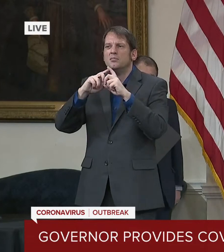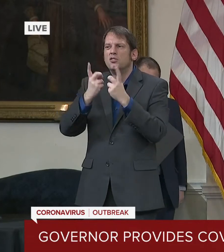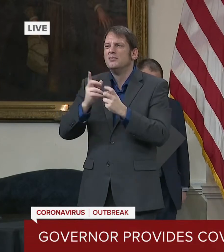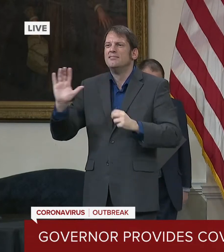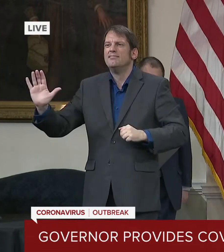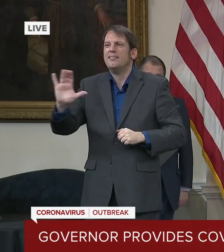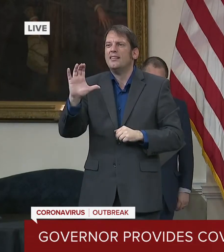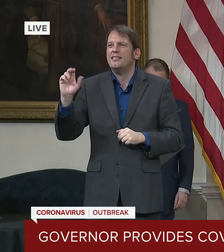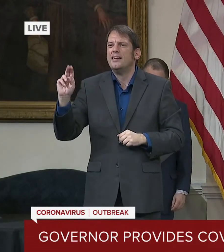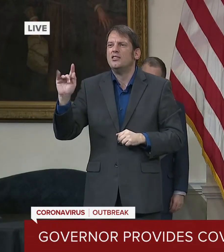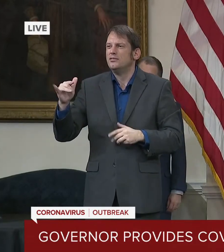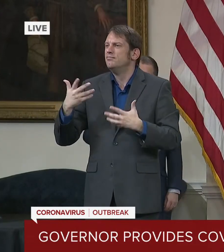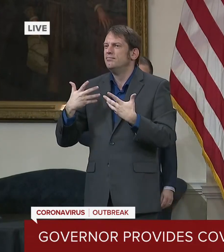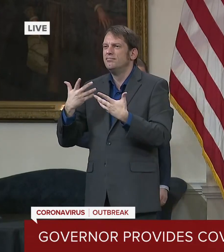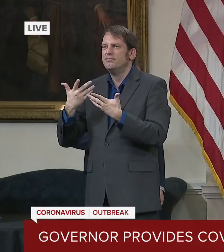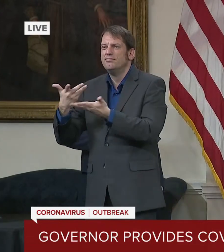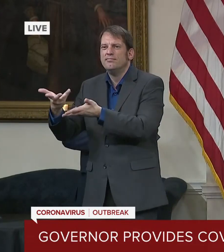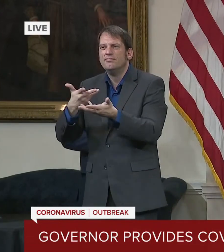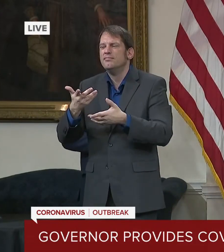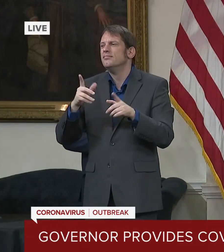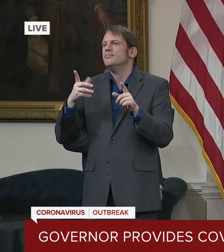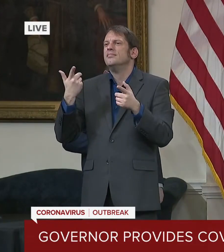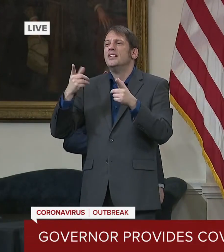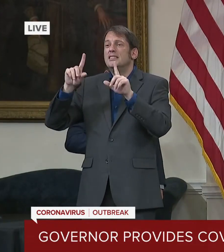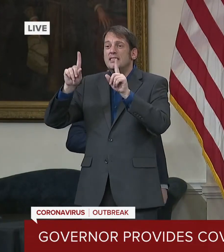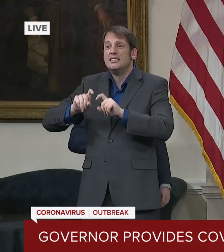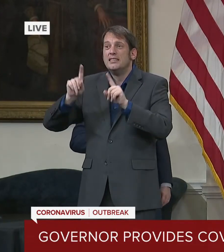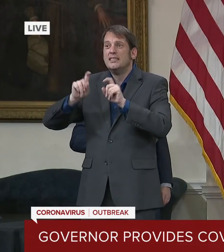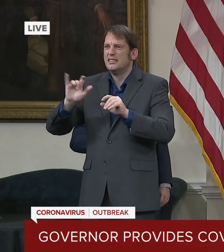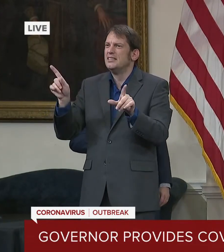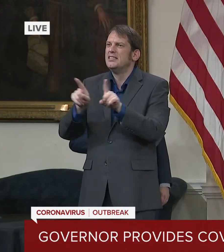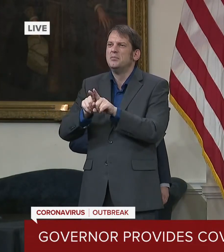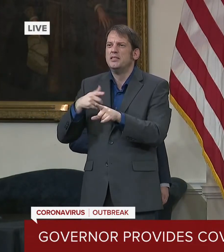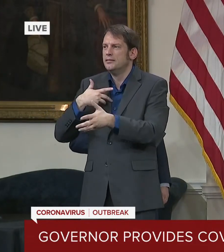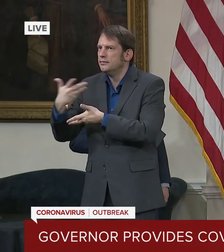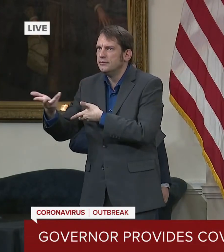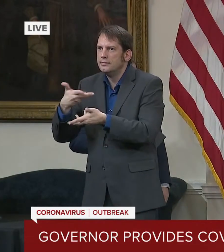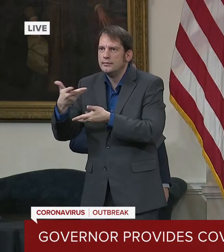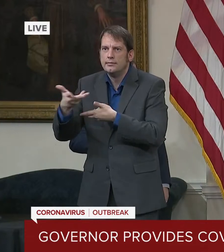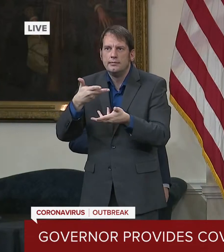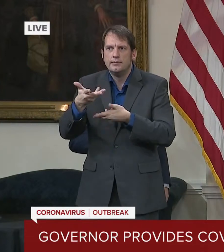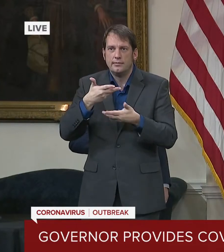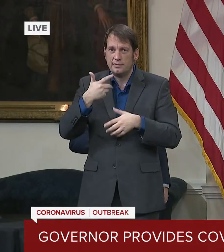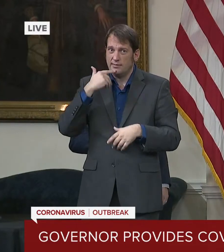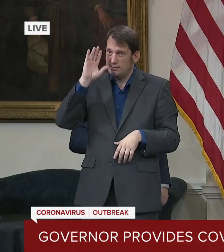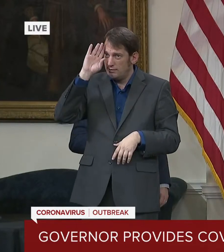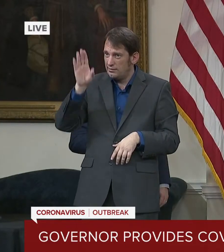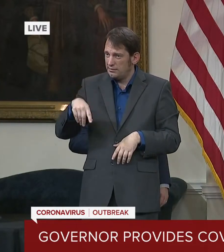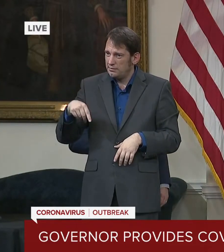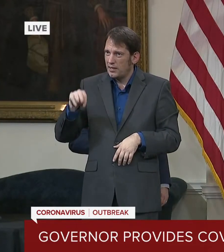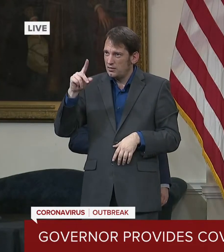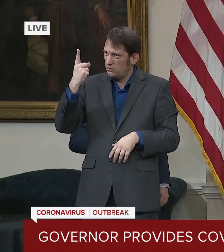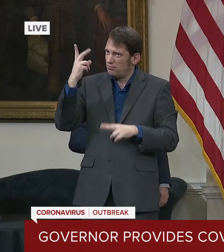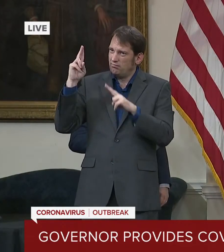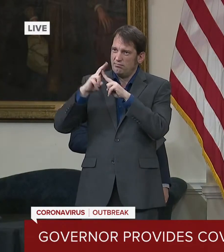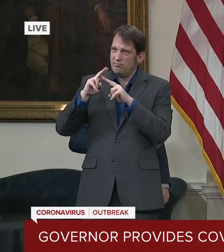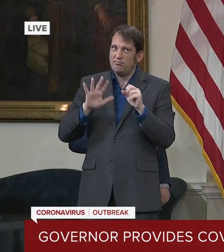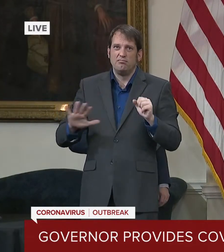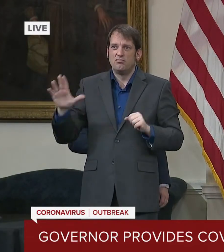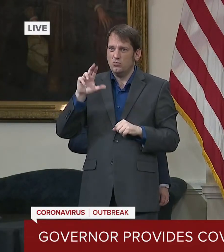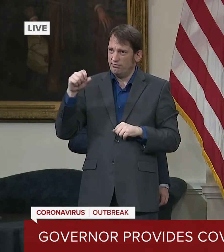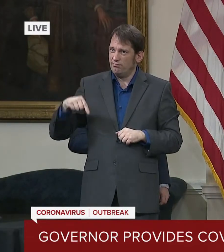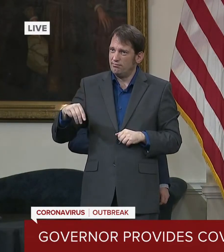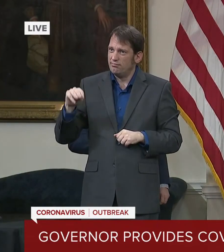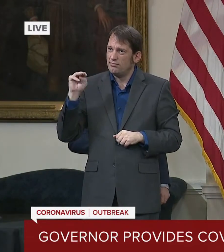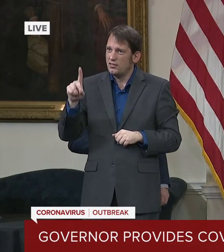we're building it, same way we built the testing, which was one of the best in America. It's the way the CDC recommends it. It's the way other states are doing it. I mean,